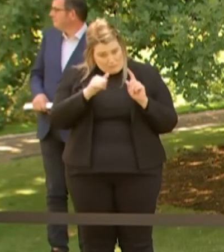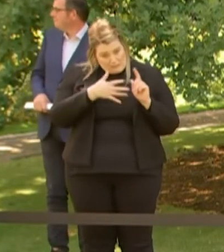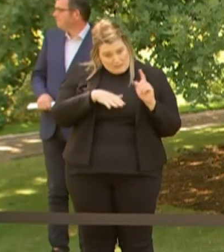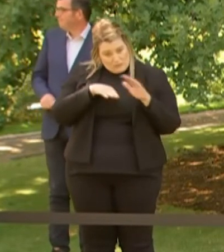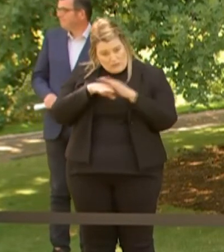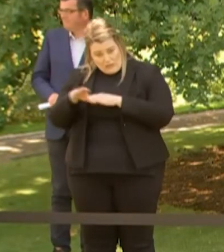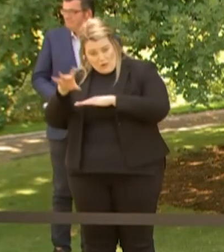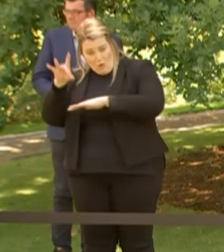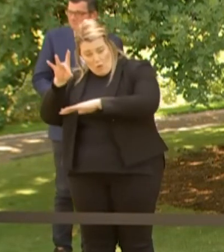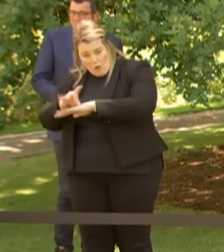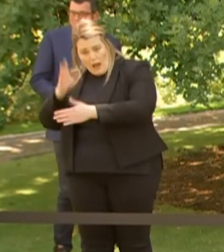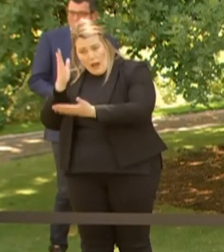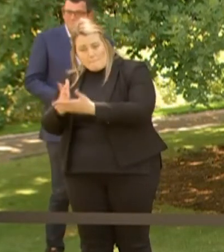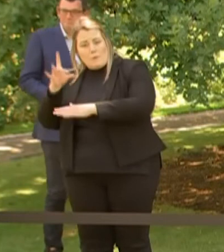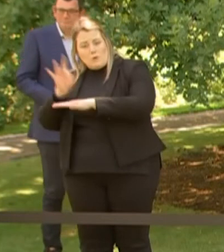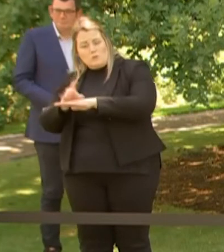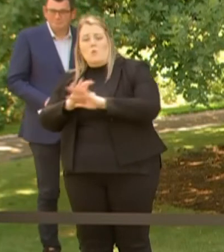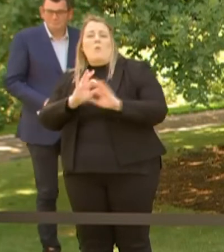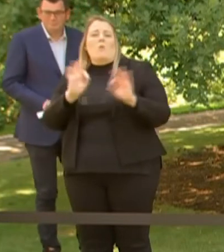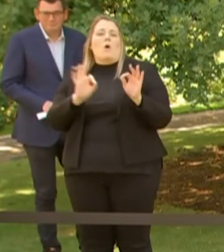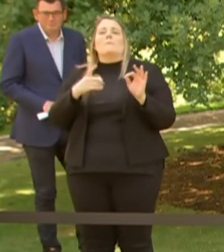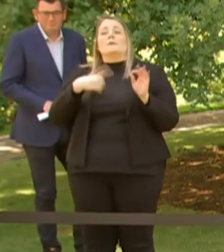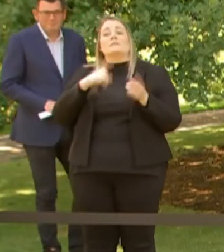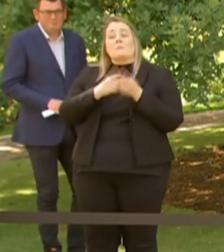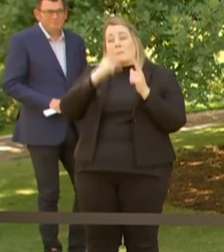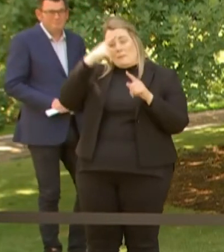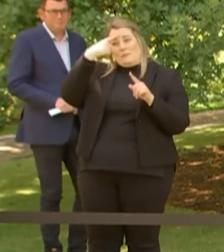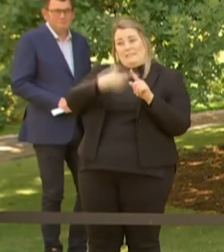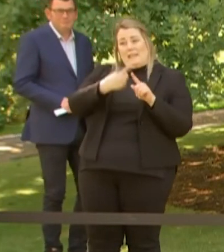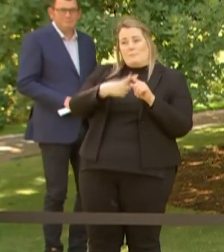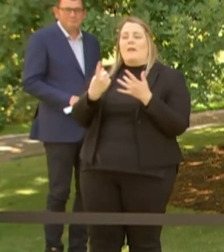just be unwell for other reasons will also get the support they need.